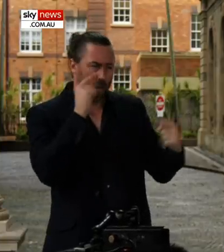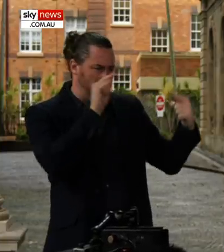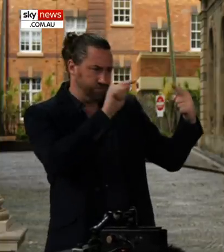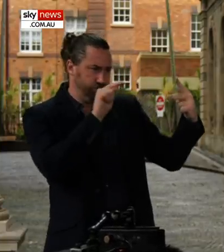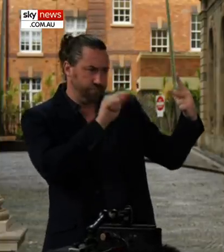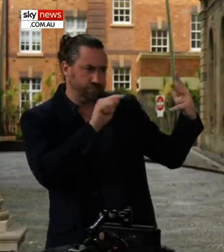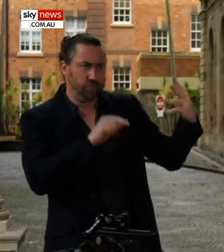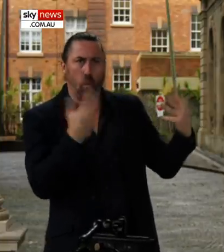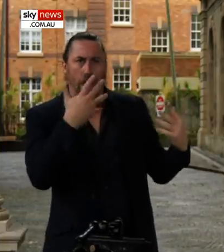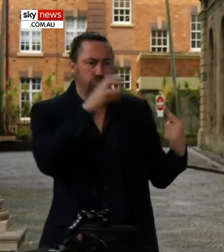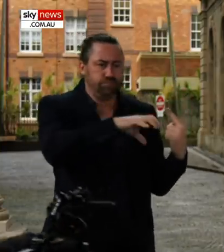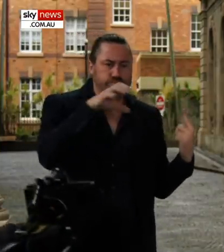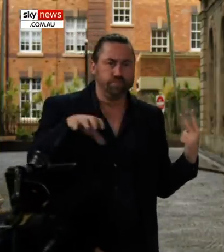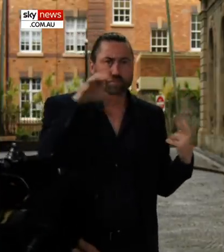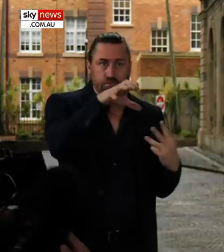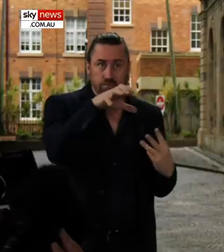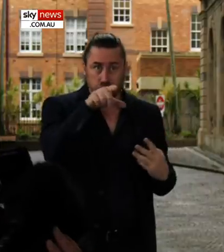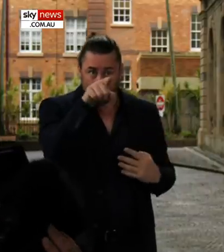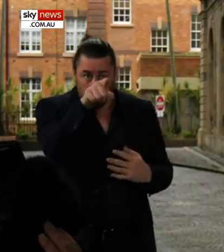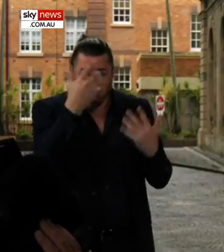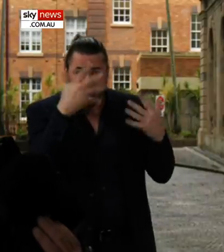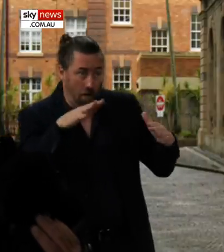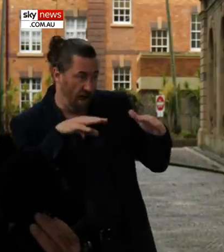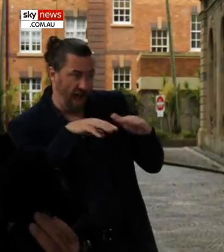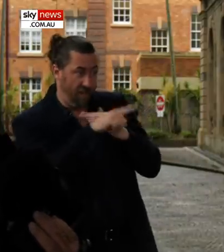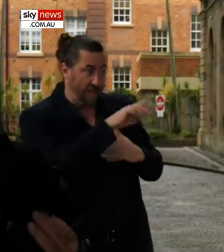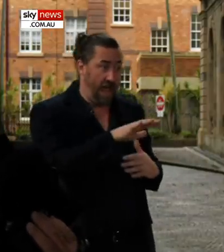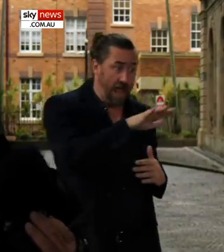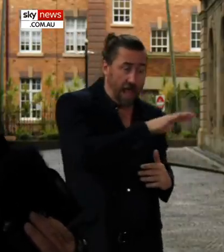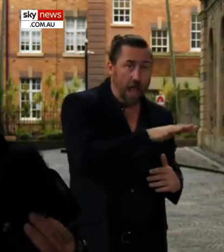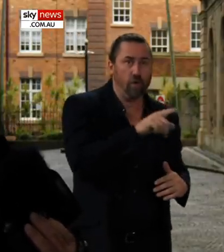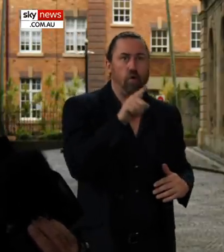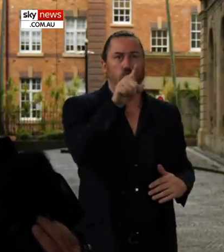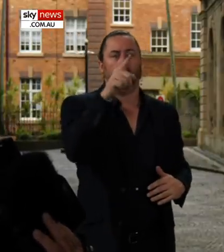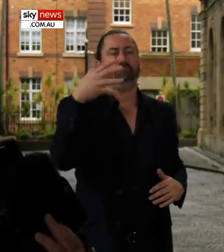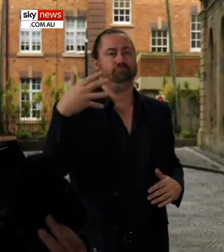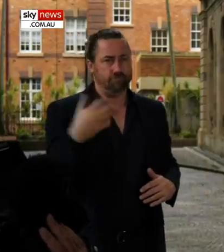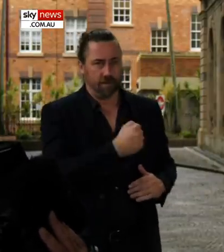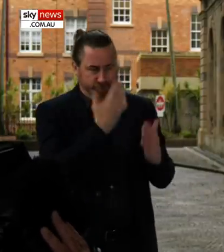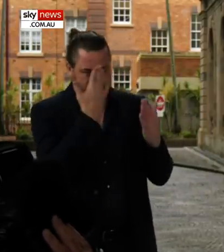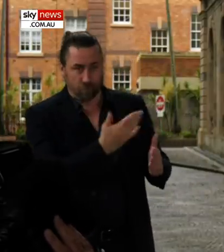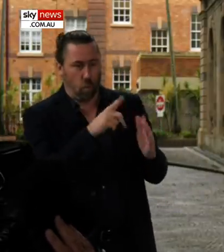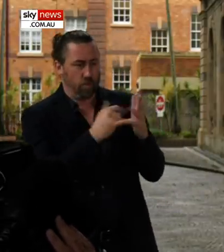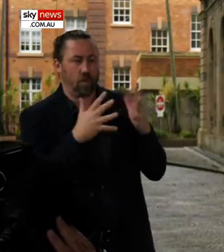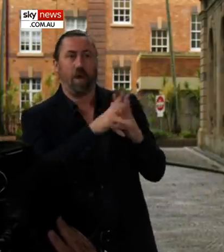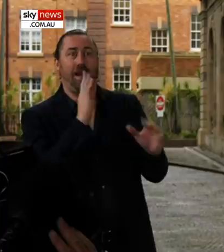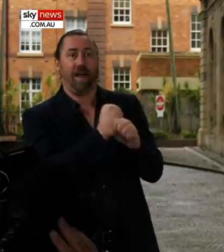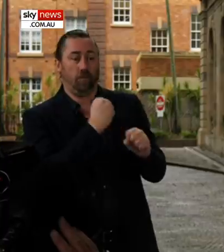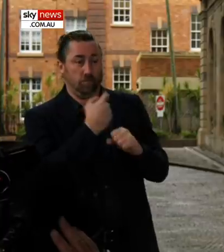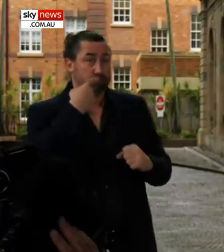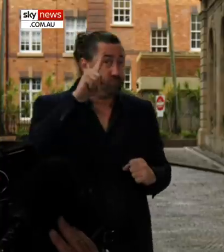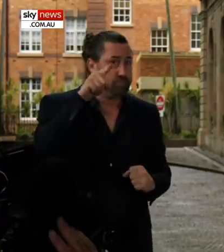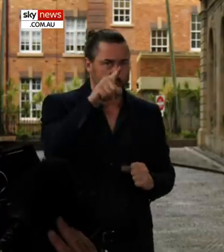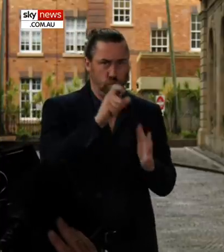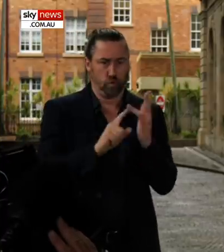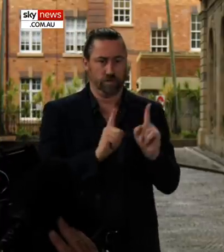listed to assess whether you have been there and whether you now need to follow the directions of the New South Wales government. So